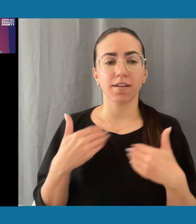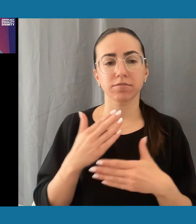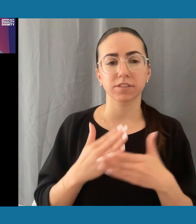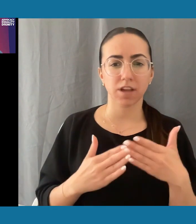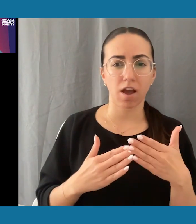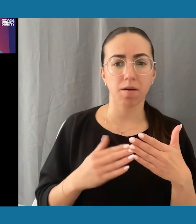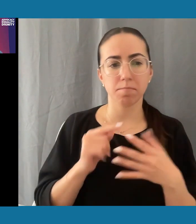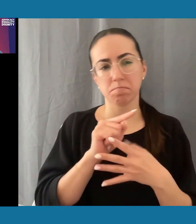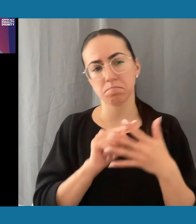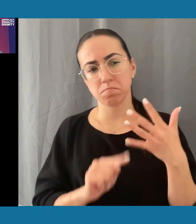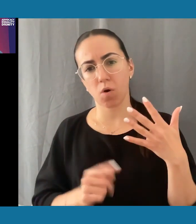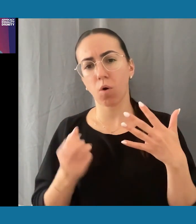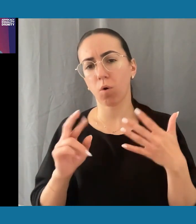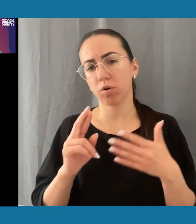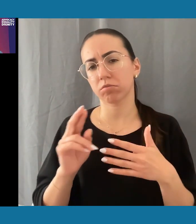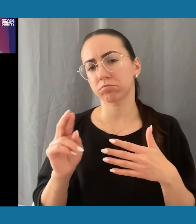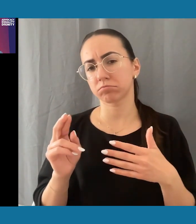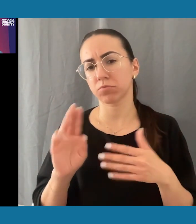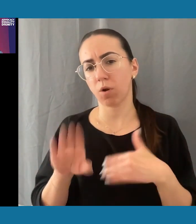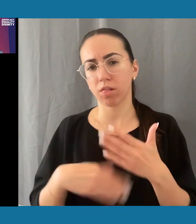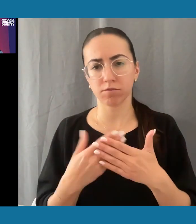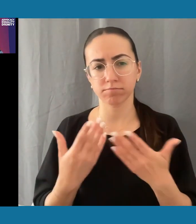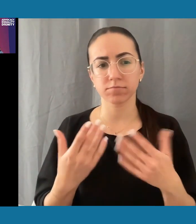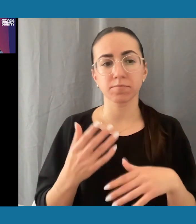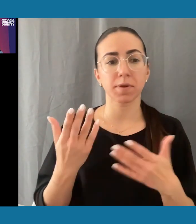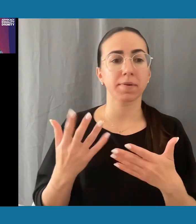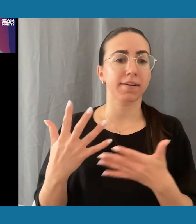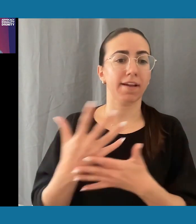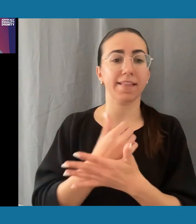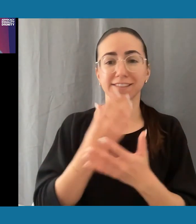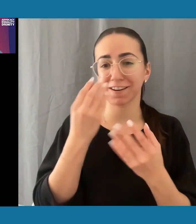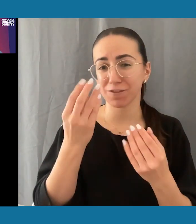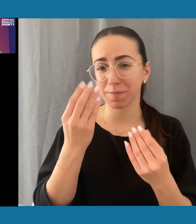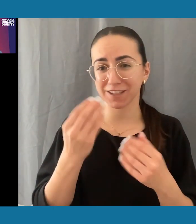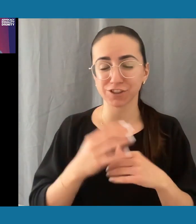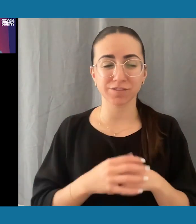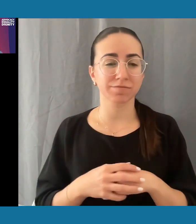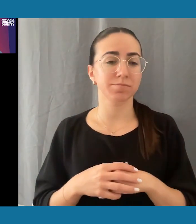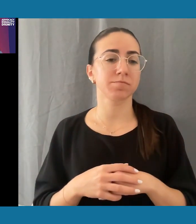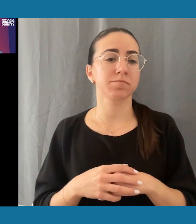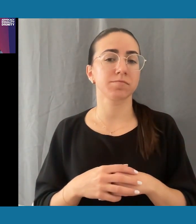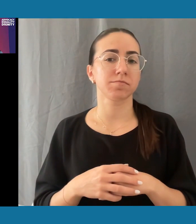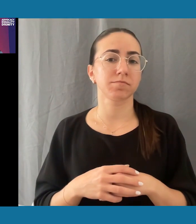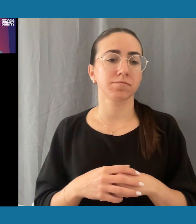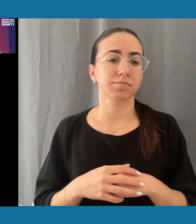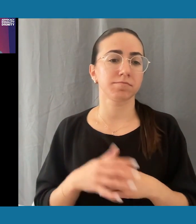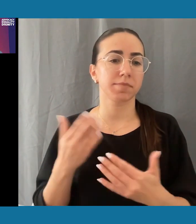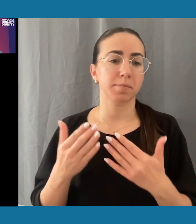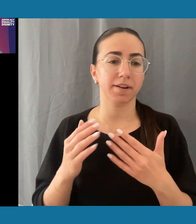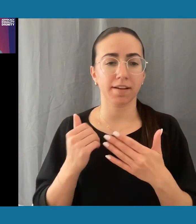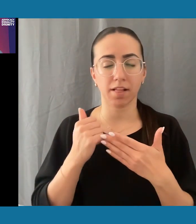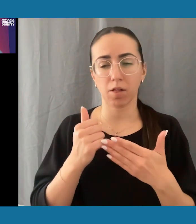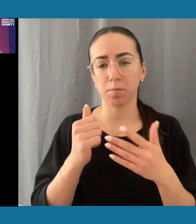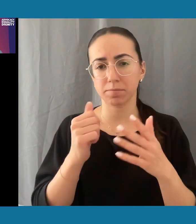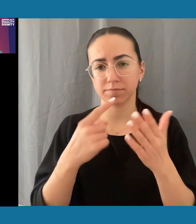help with collecting and gathering information. The supporter might help with exploring your